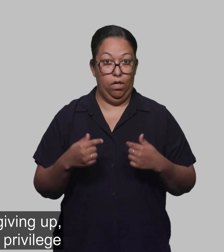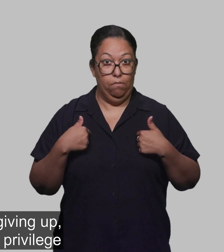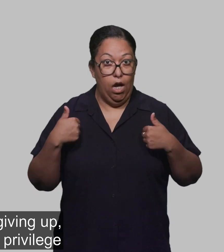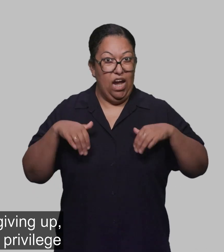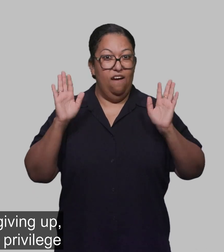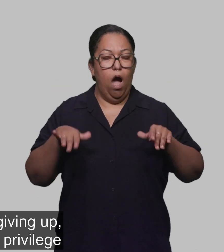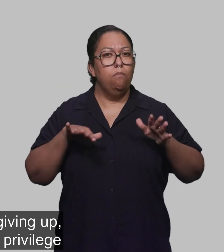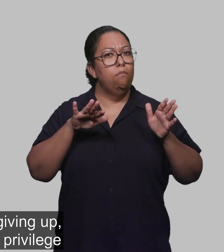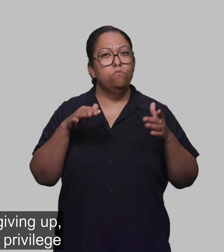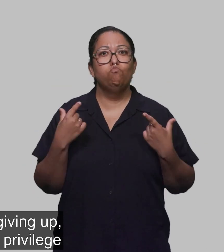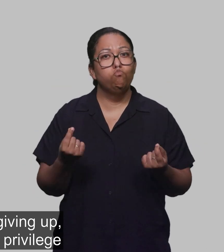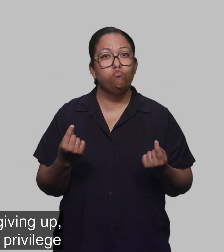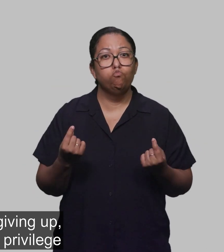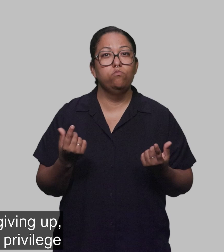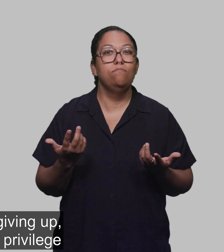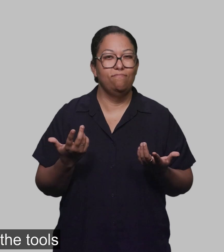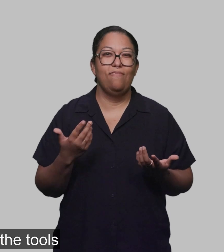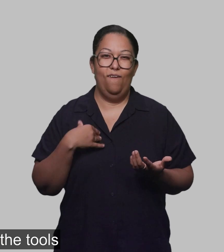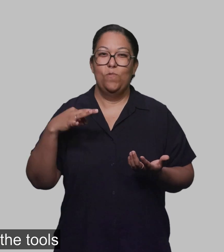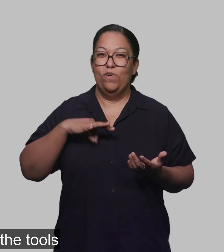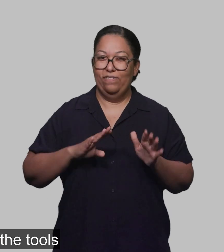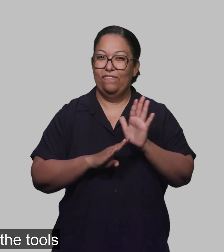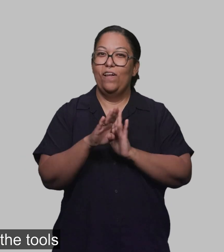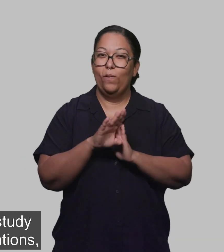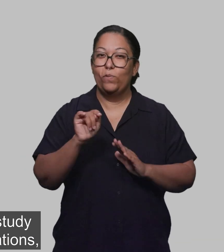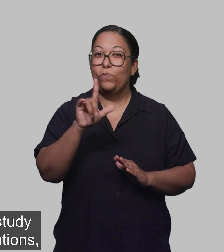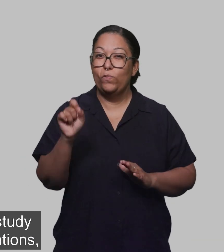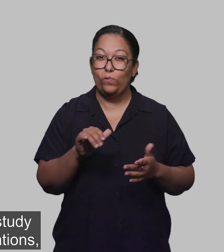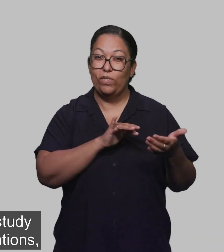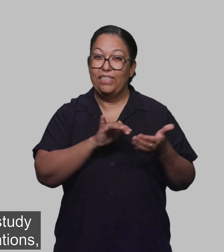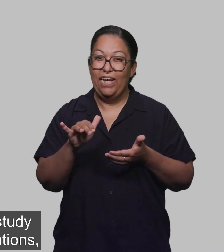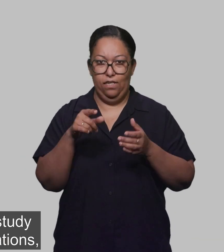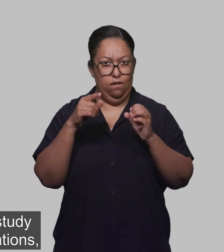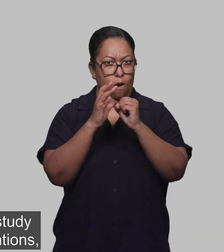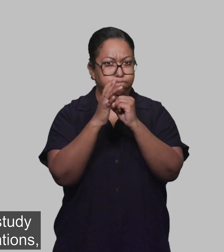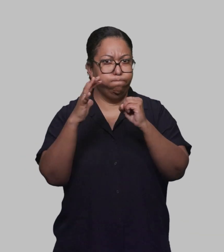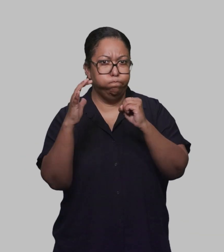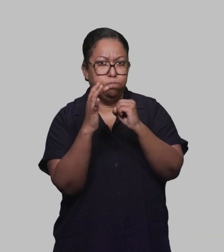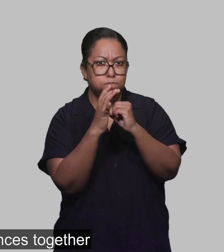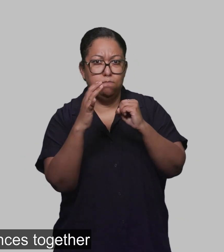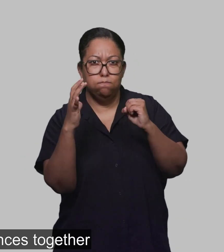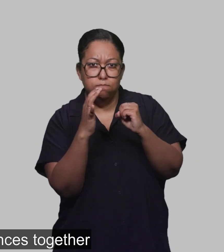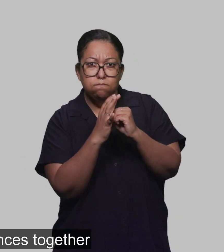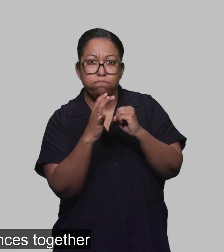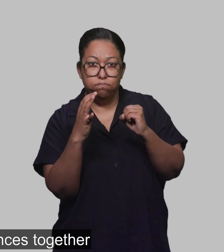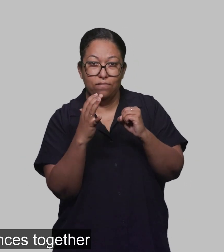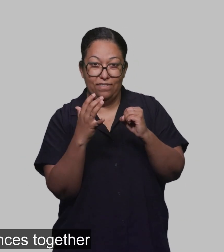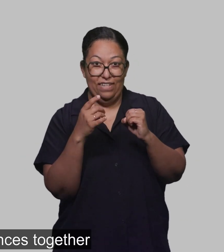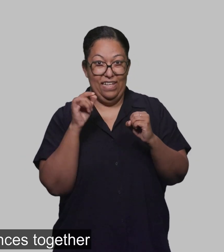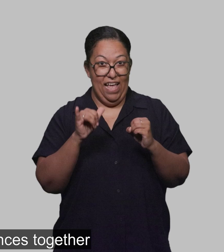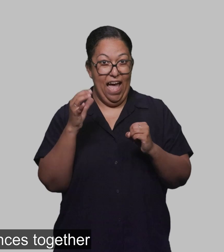giving up, I have had the privilege of developing the tools to use to study these pulsations. And